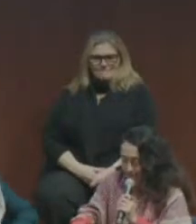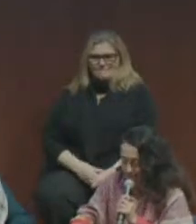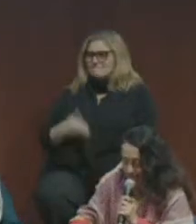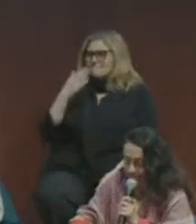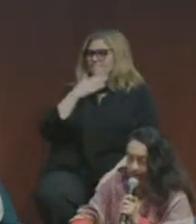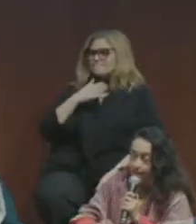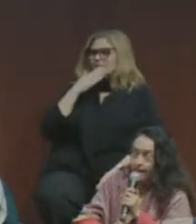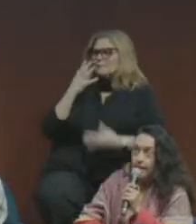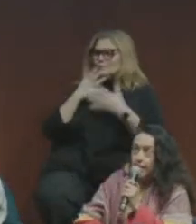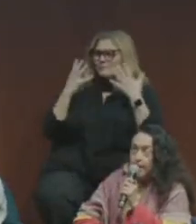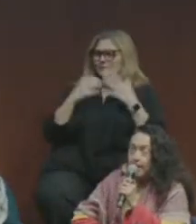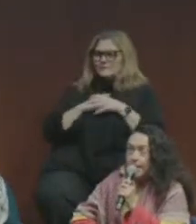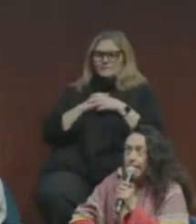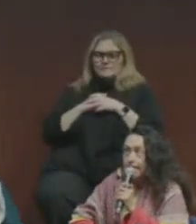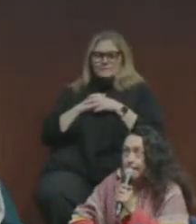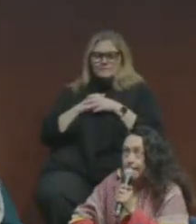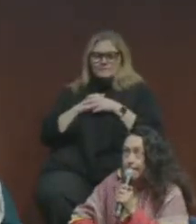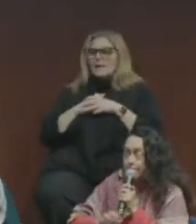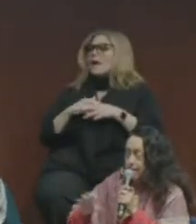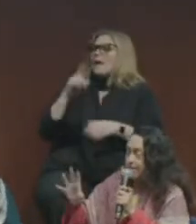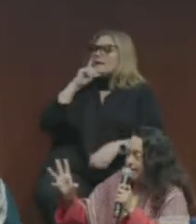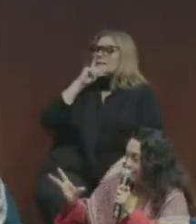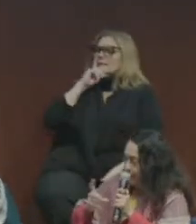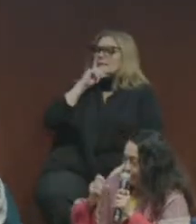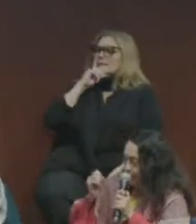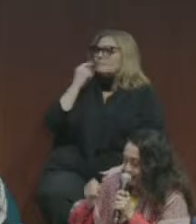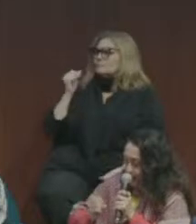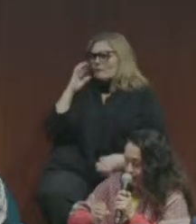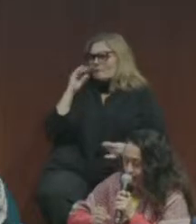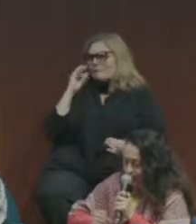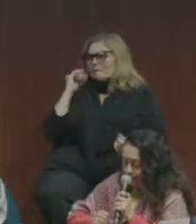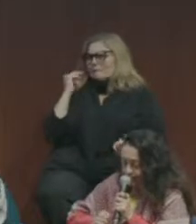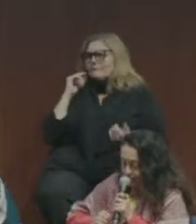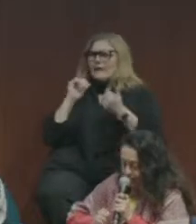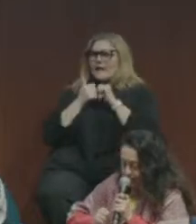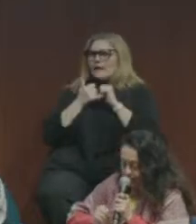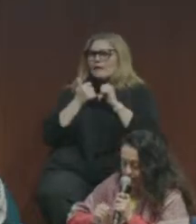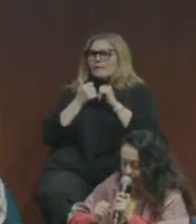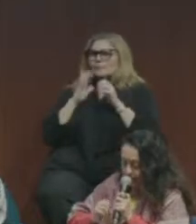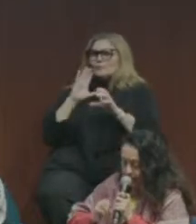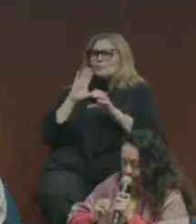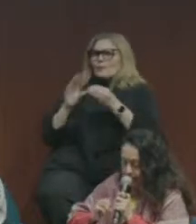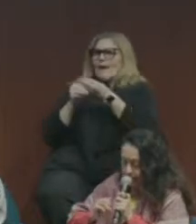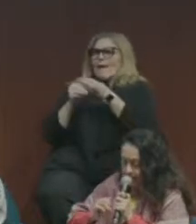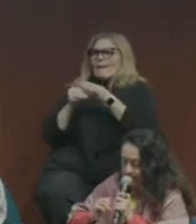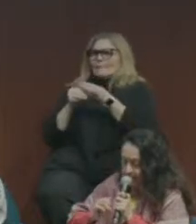Thank you all so much. I think I'm trying to think about how to contribute.